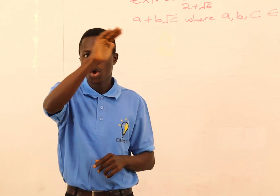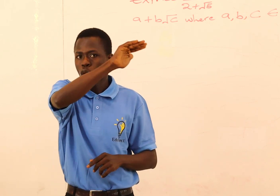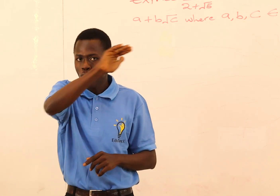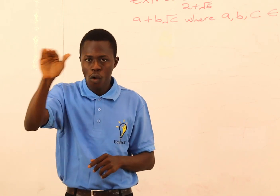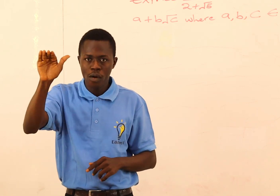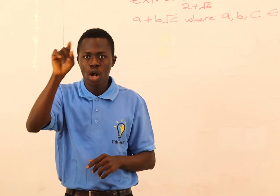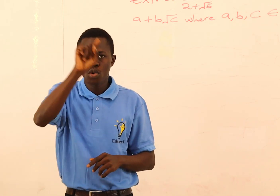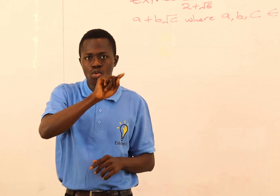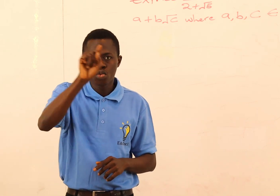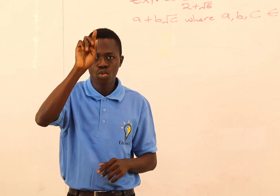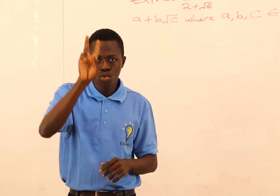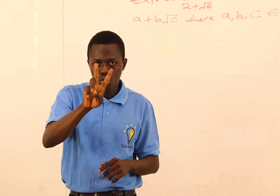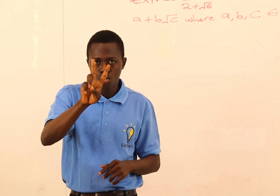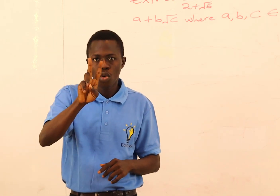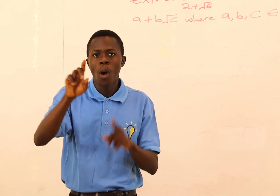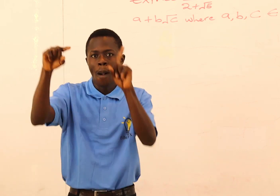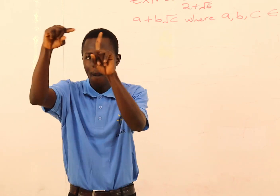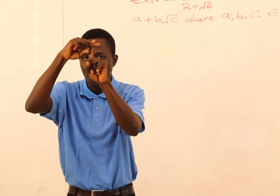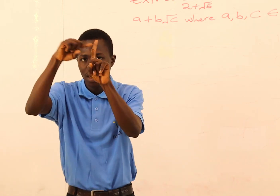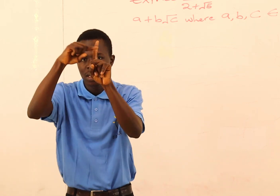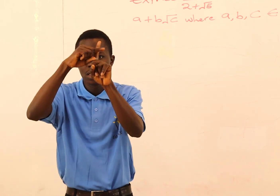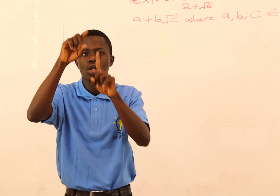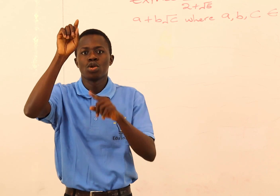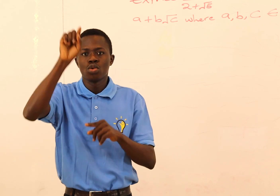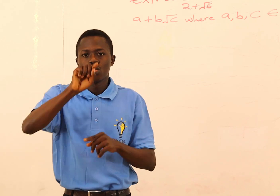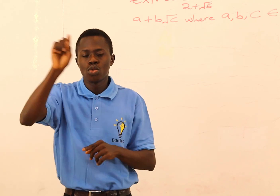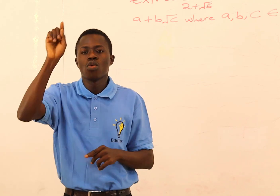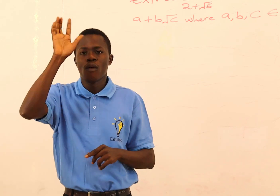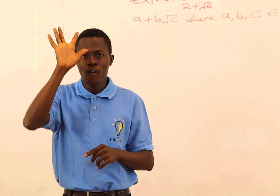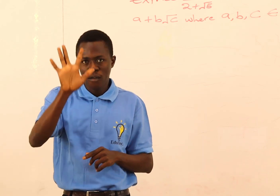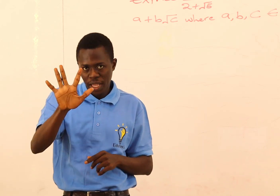7 divided by 2 plus the square root of 5.